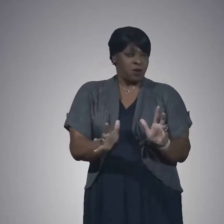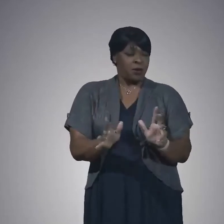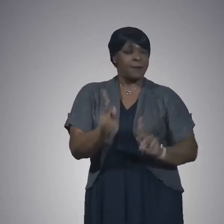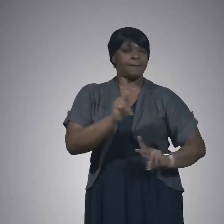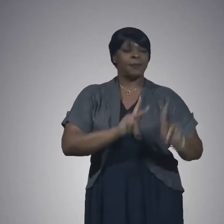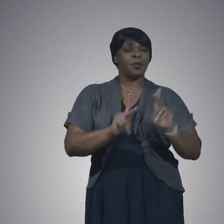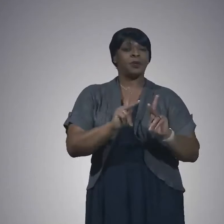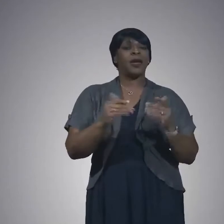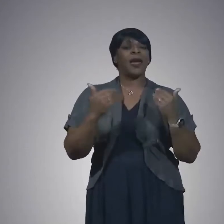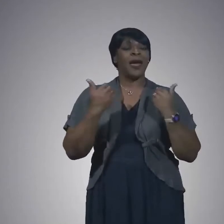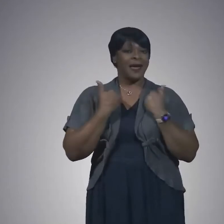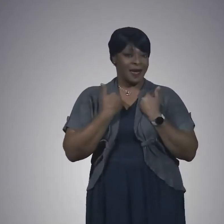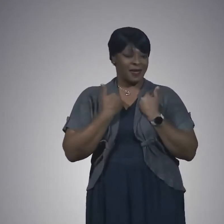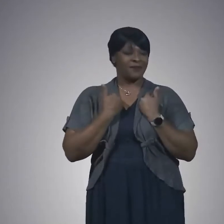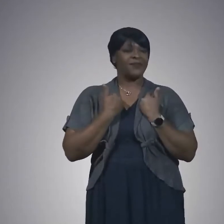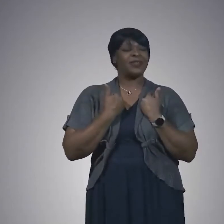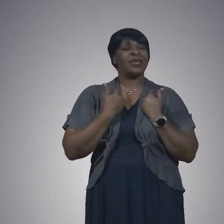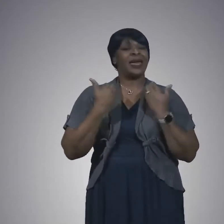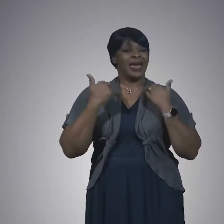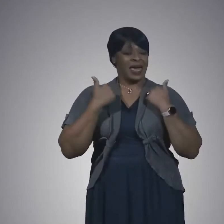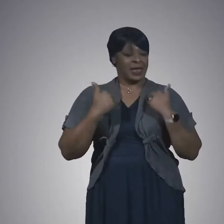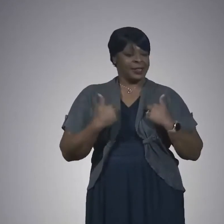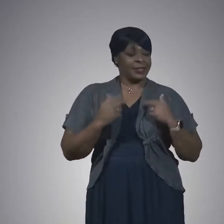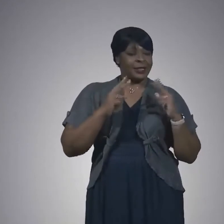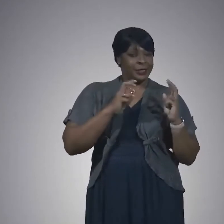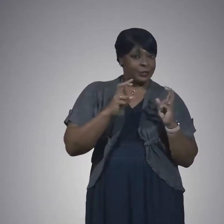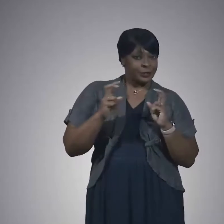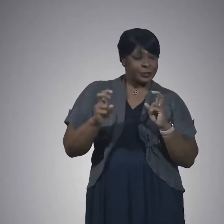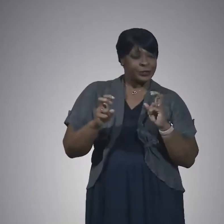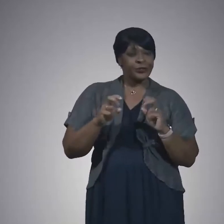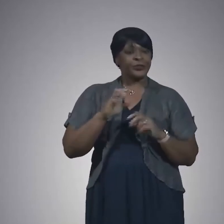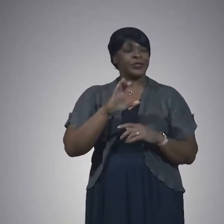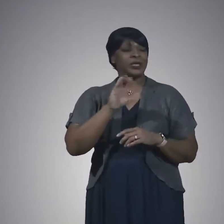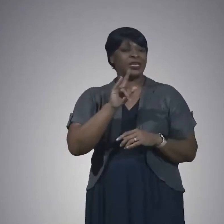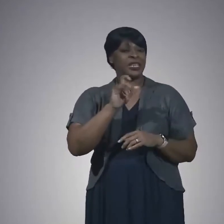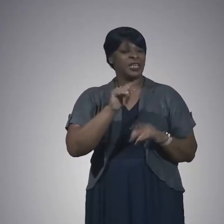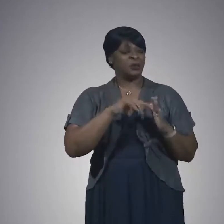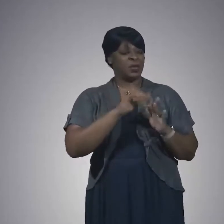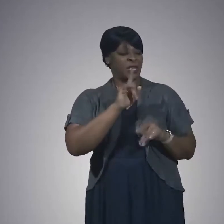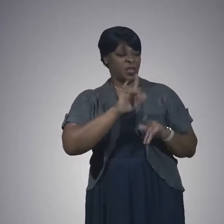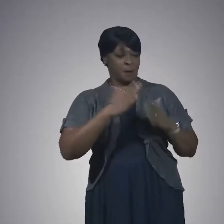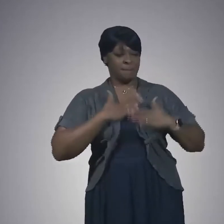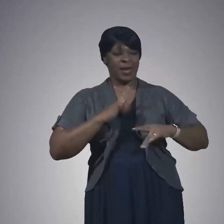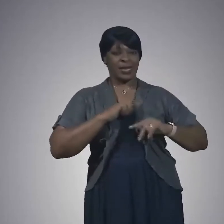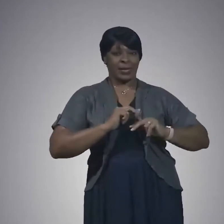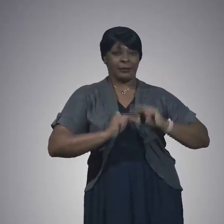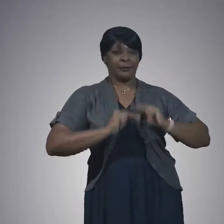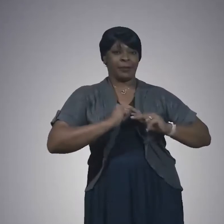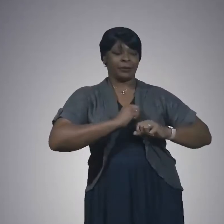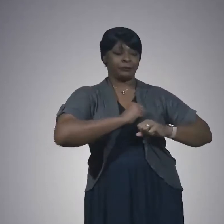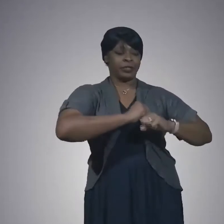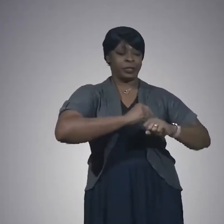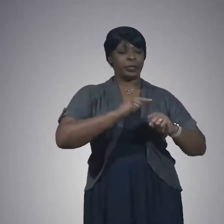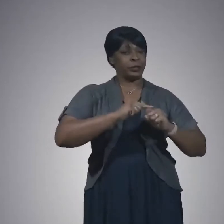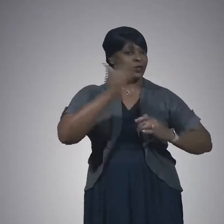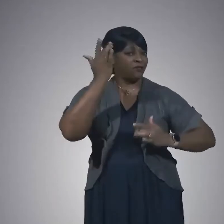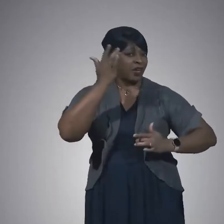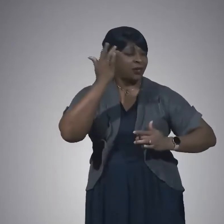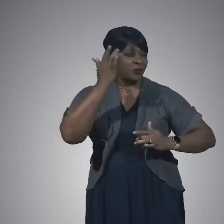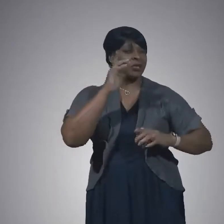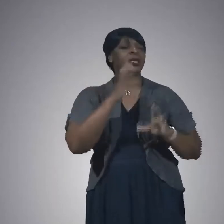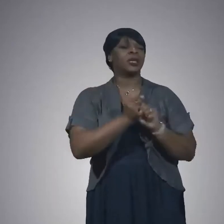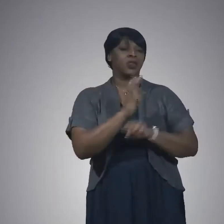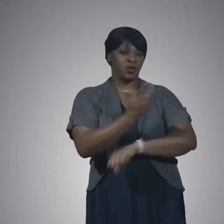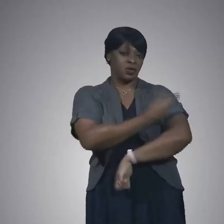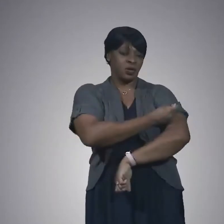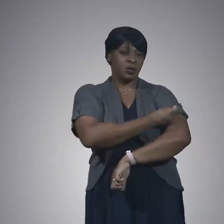folks who have a compromising condition to their immune system. So right now, it is approved